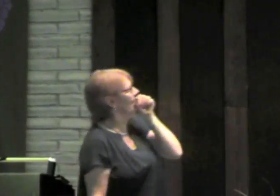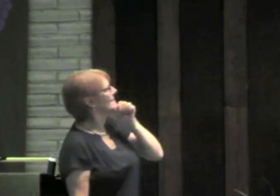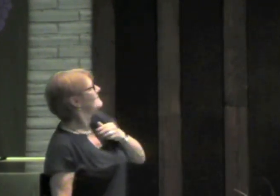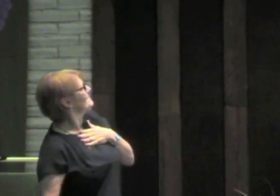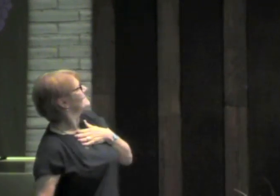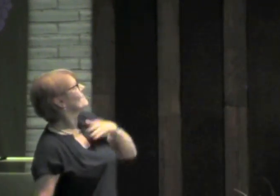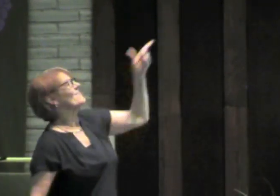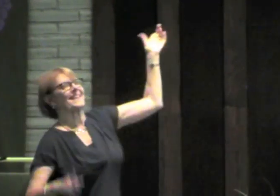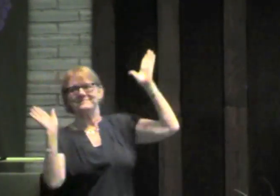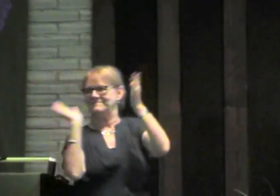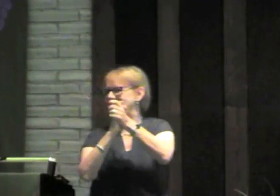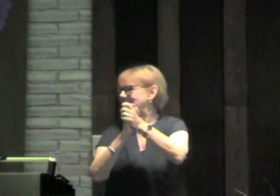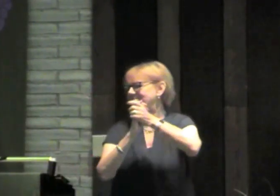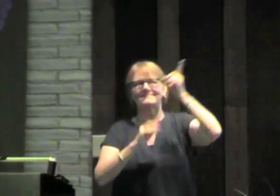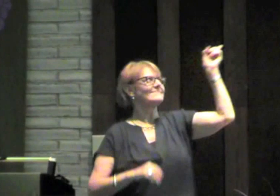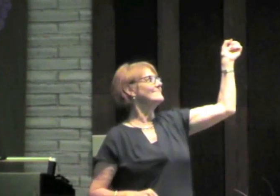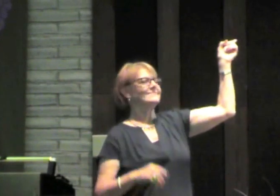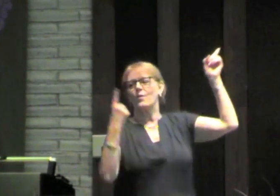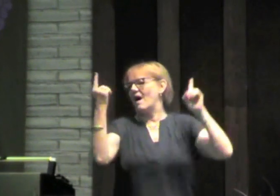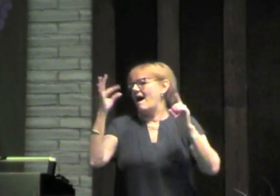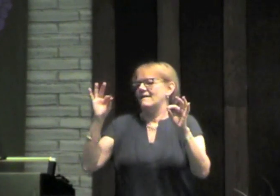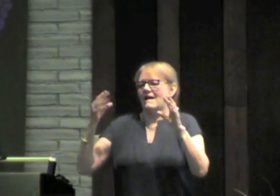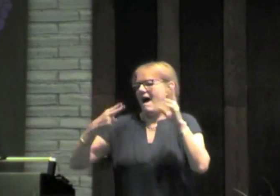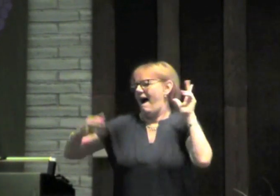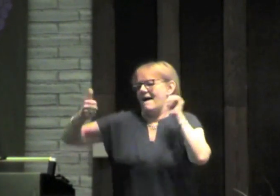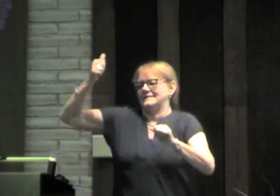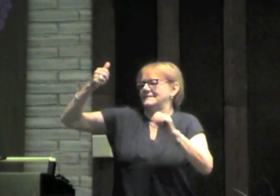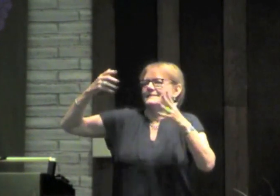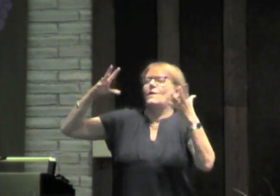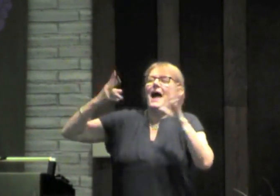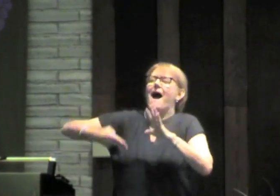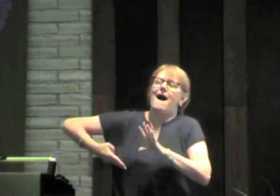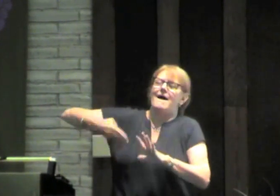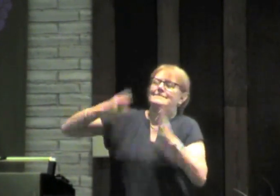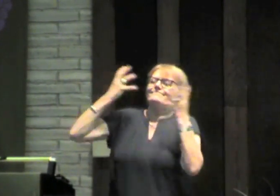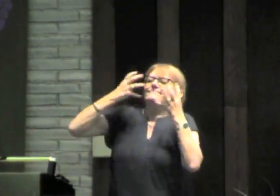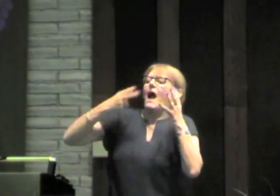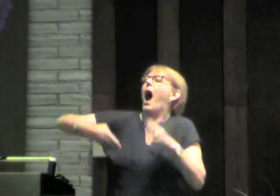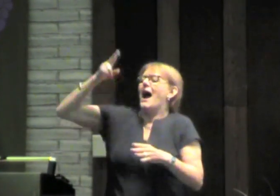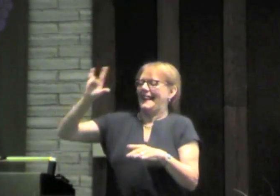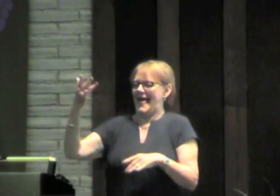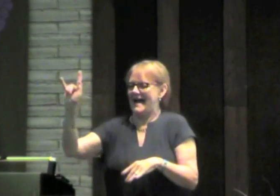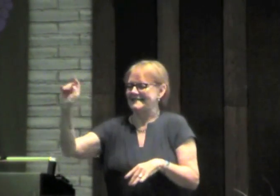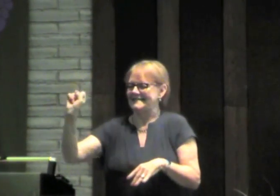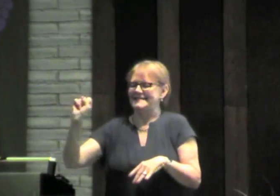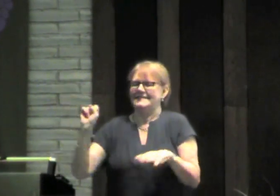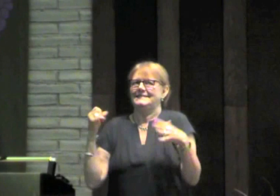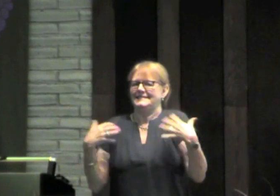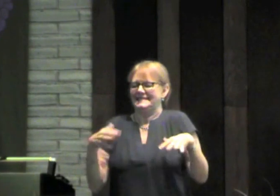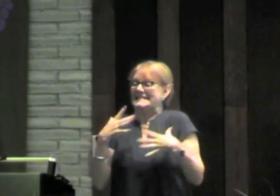fish skeletons. Oh my word, this was one of the highlights of